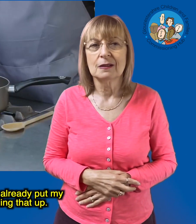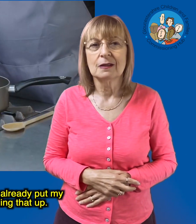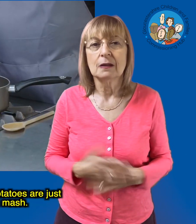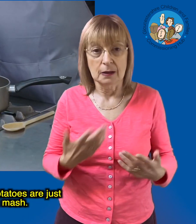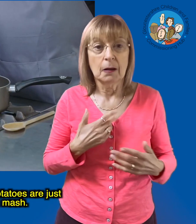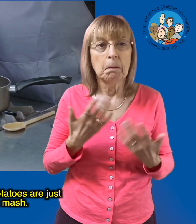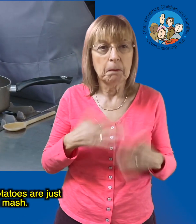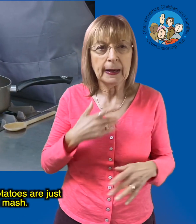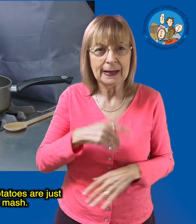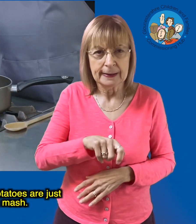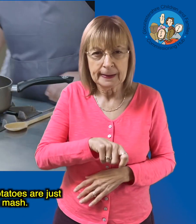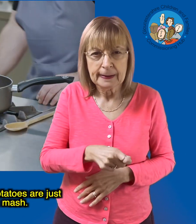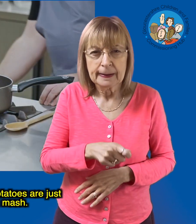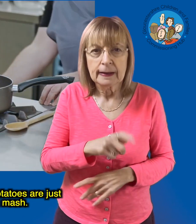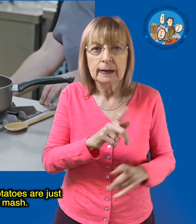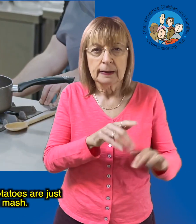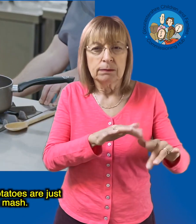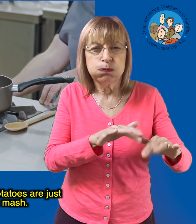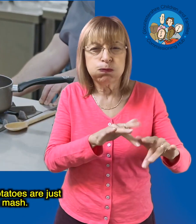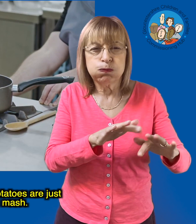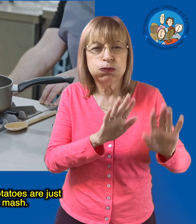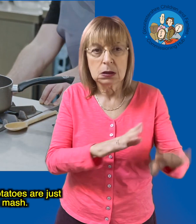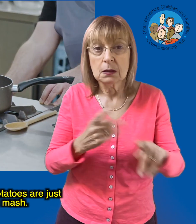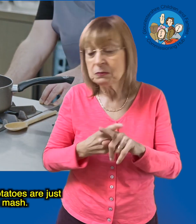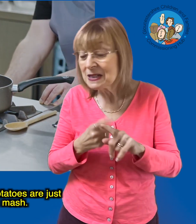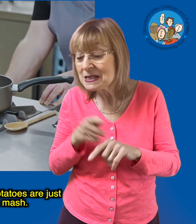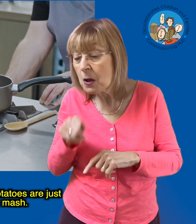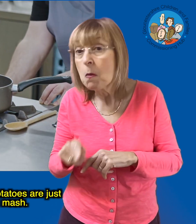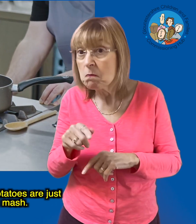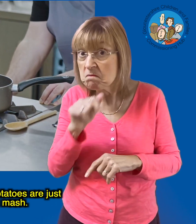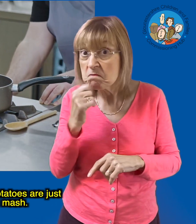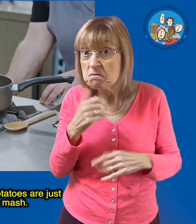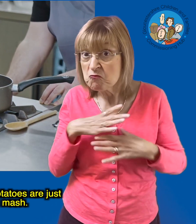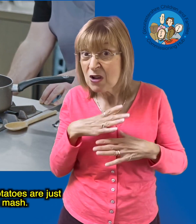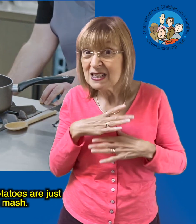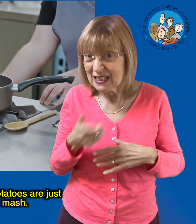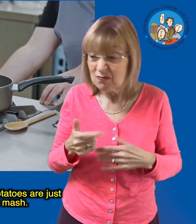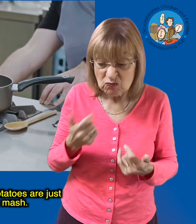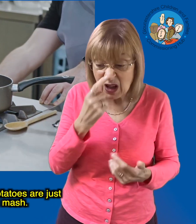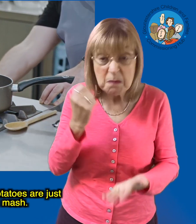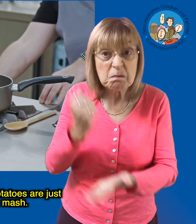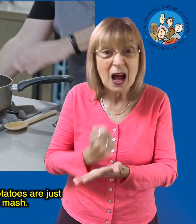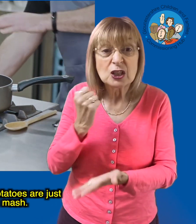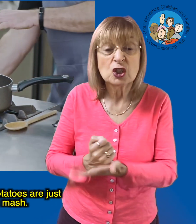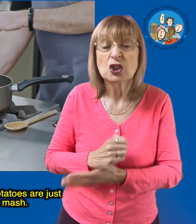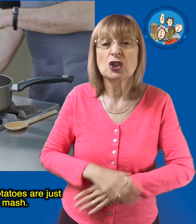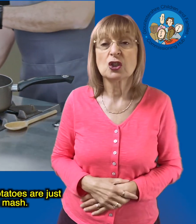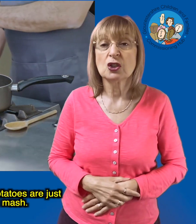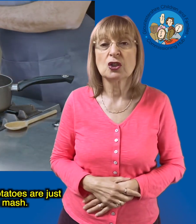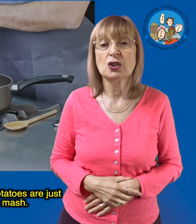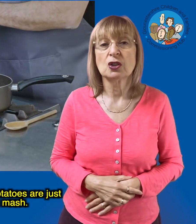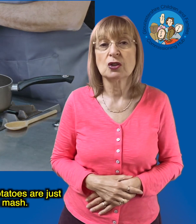boiling that up. And I've just got it down on a simmer now, it's come to a boil. And my potatoes are then just cooking ready, nice